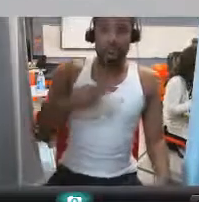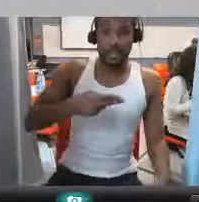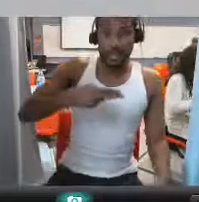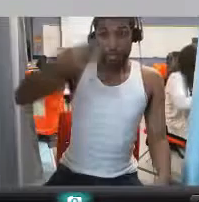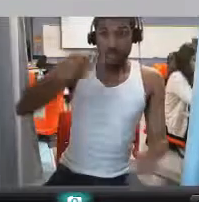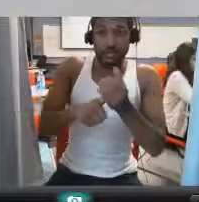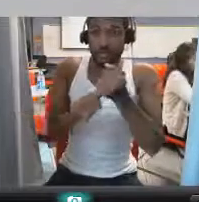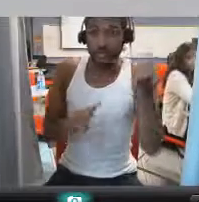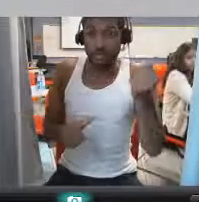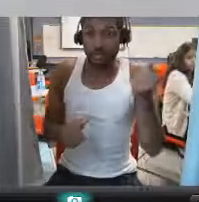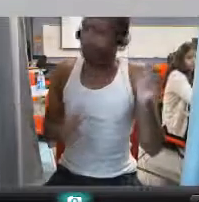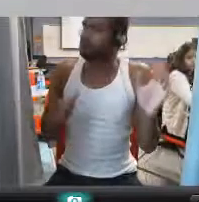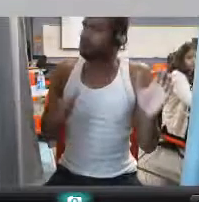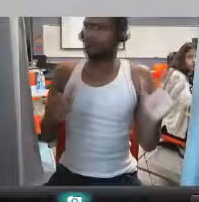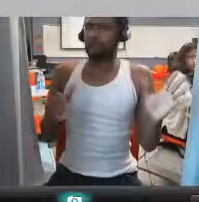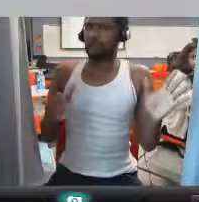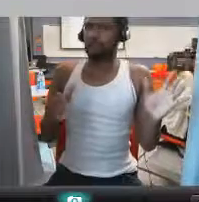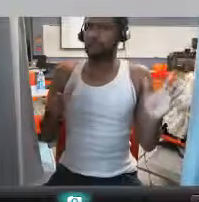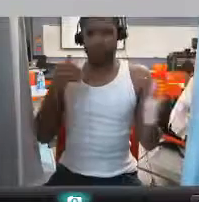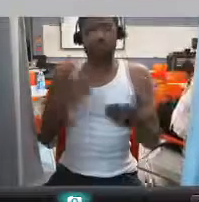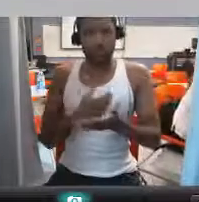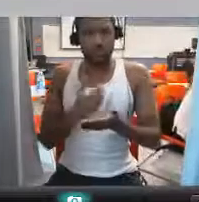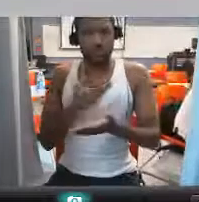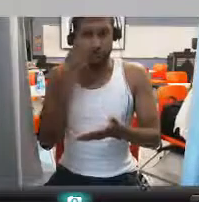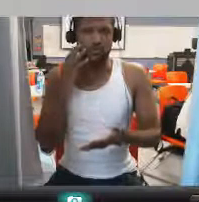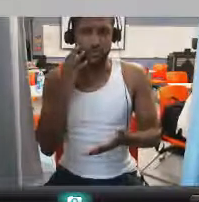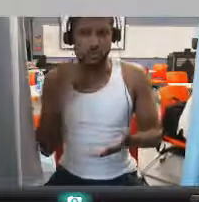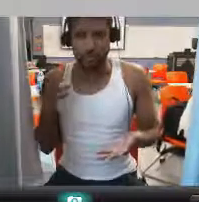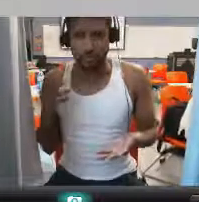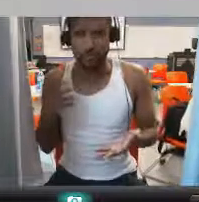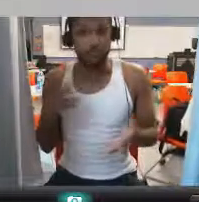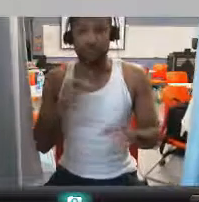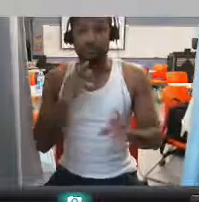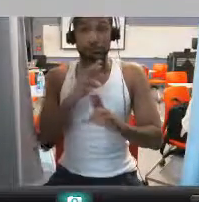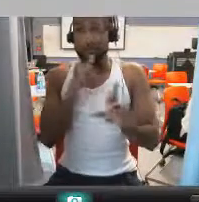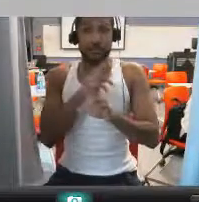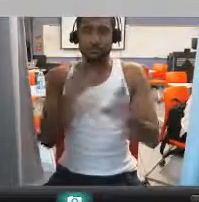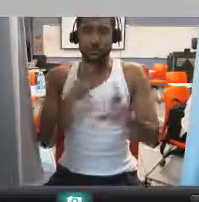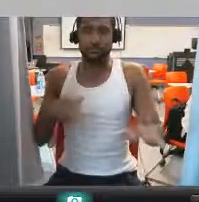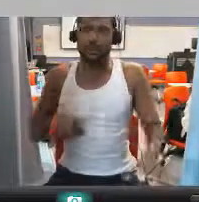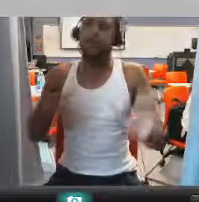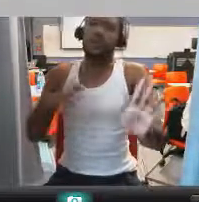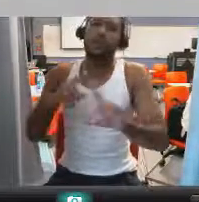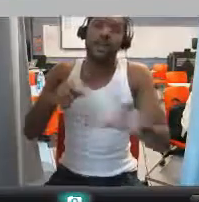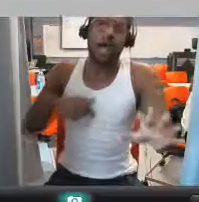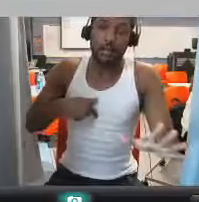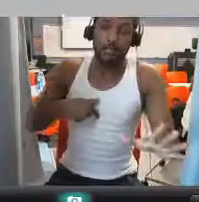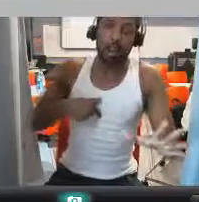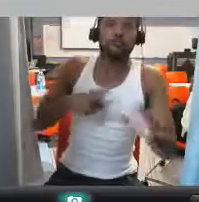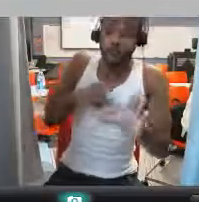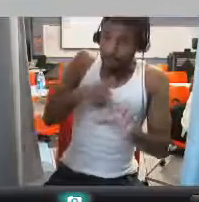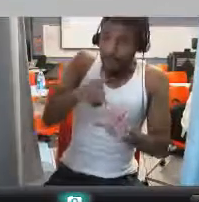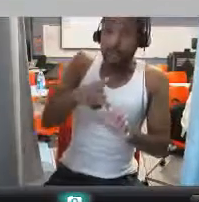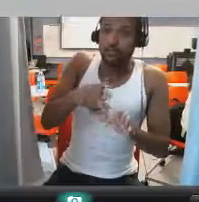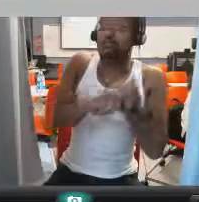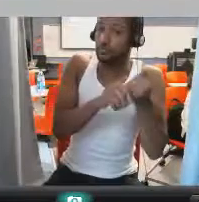before. Completely new fucking experience for me. I'm not prepared for it. I'm used to shitting. I'm a career shitter, you know what I'm saying?